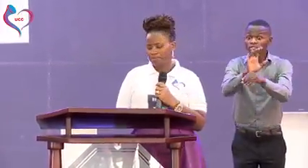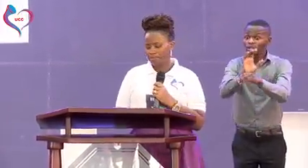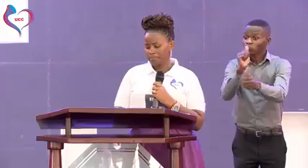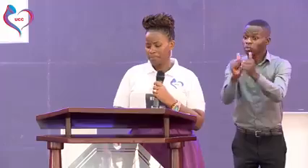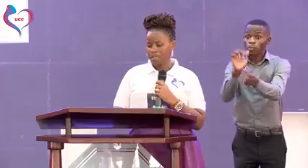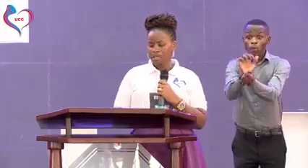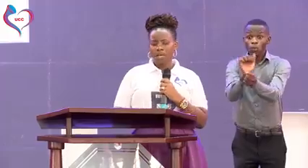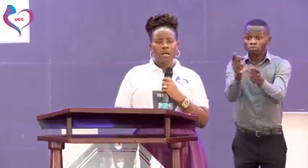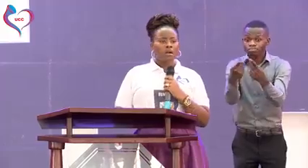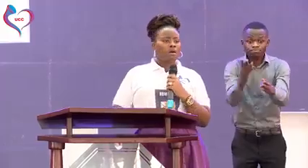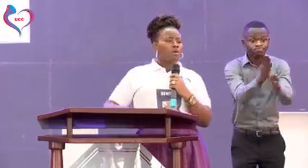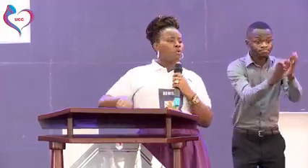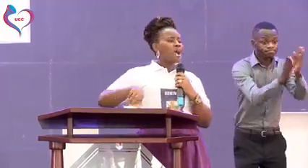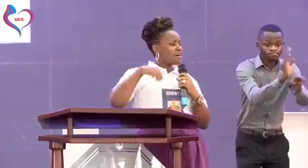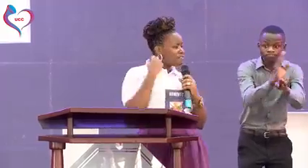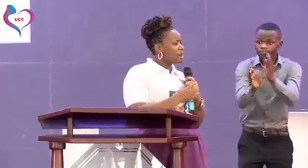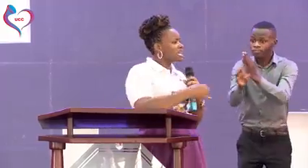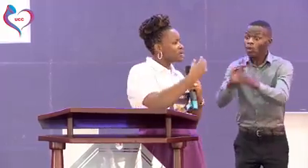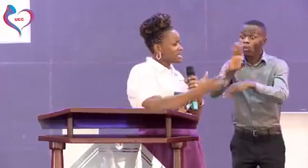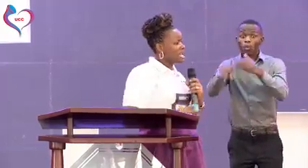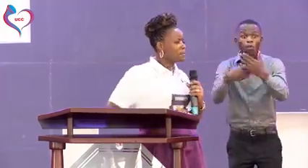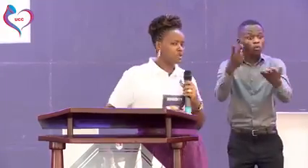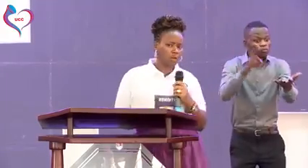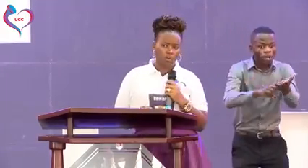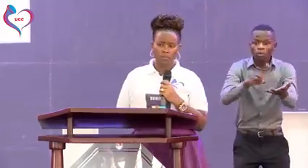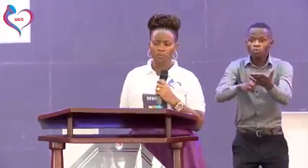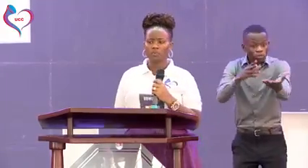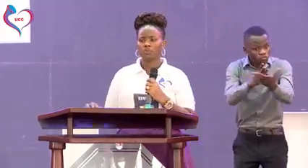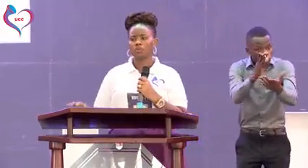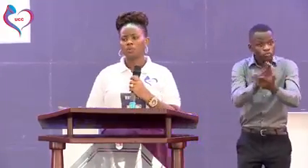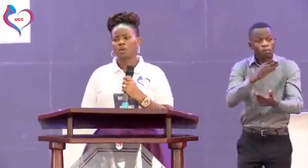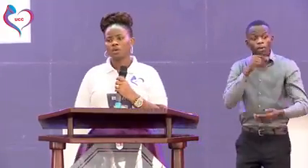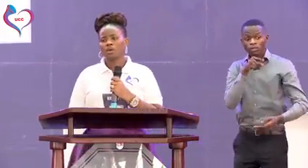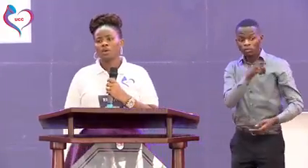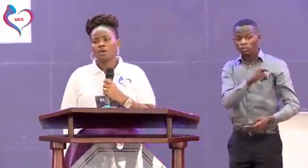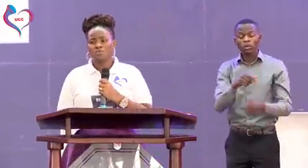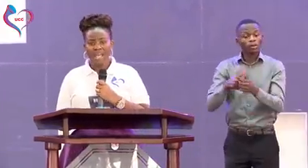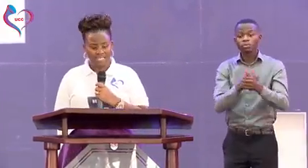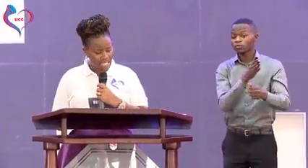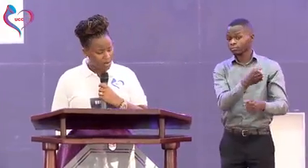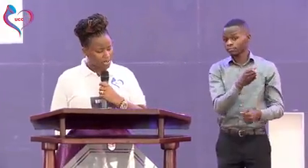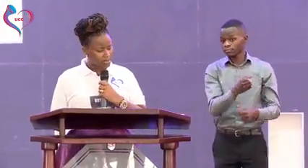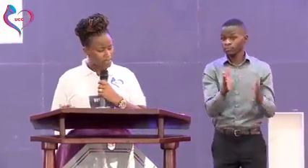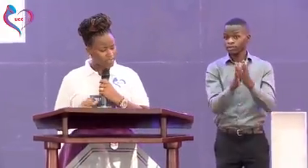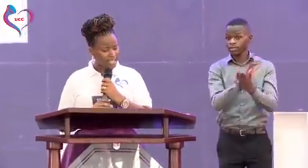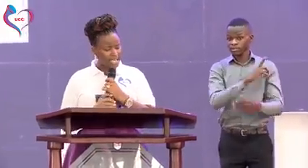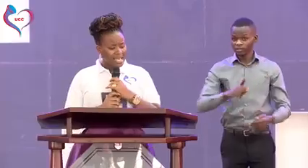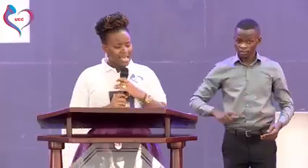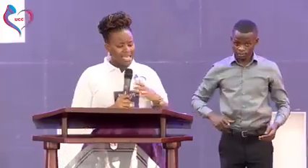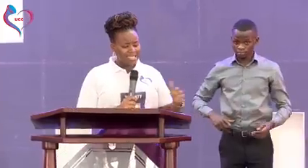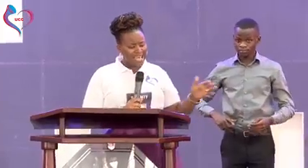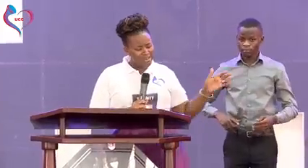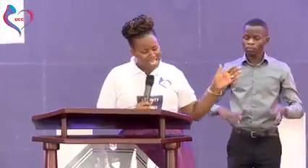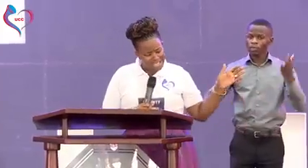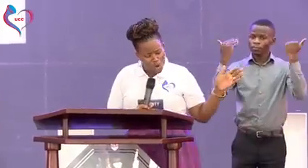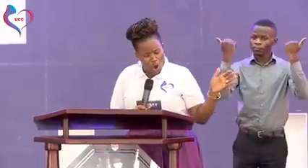begun. Nama kanisa gari atandise. We are confirming he was an apostle. Gari gaka kasanti mutume. Praise the Lord. Mukama